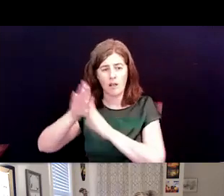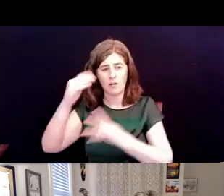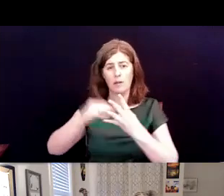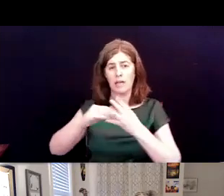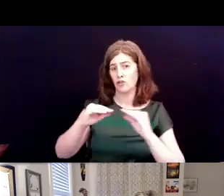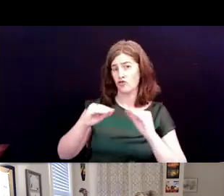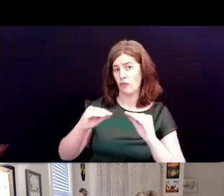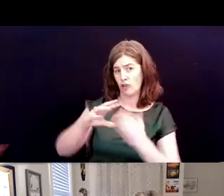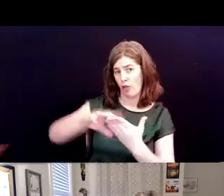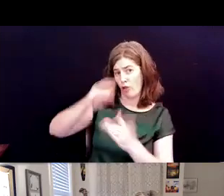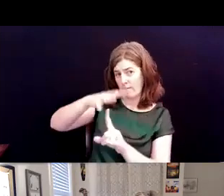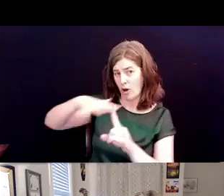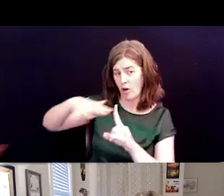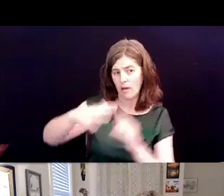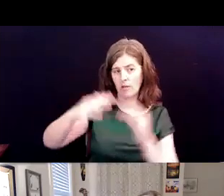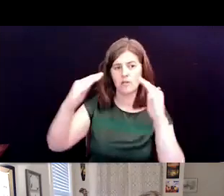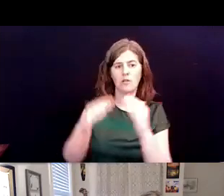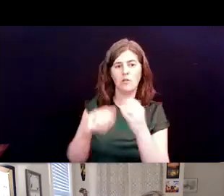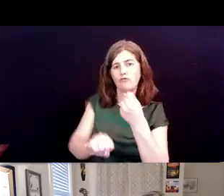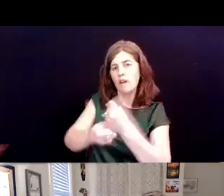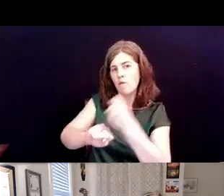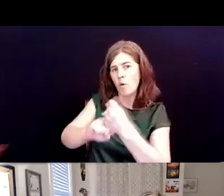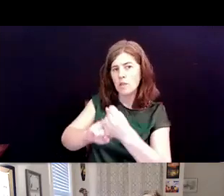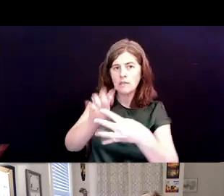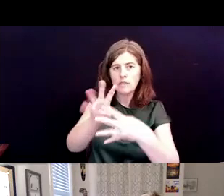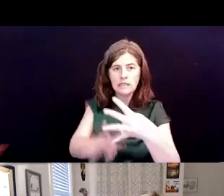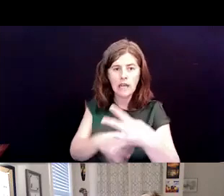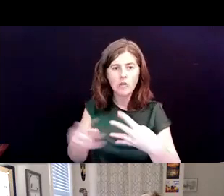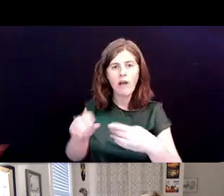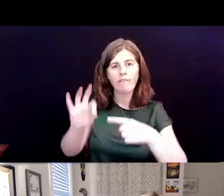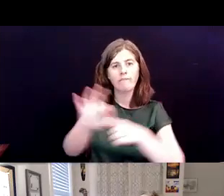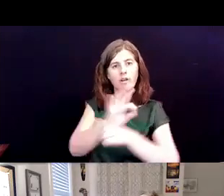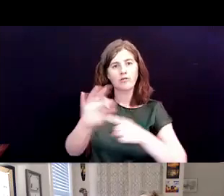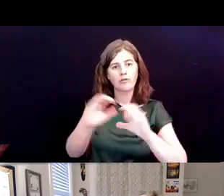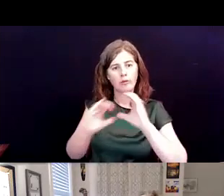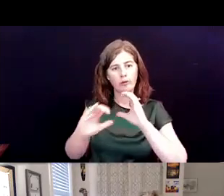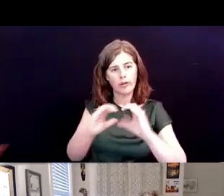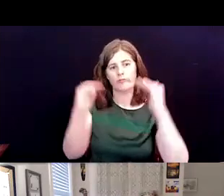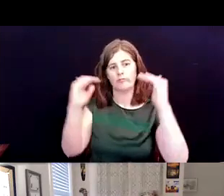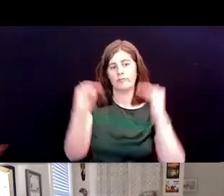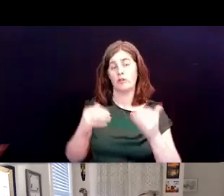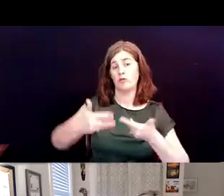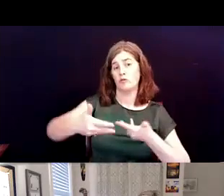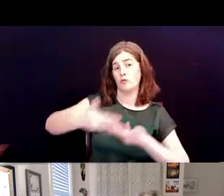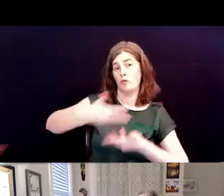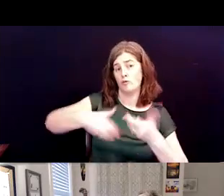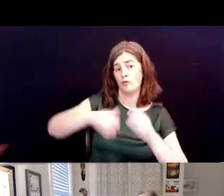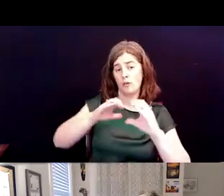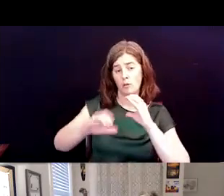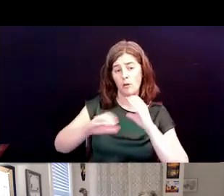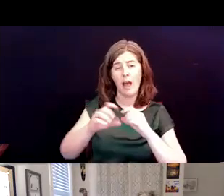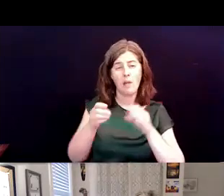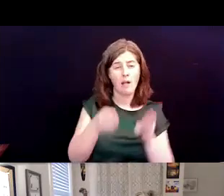learning environment, reinforcement schedules and functional communication, social communication and planning